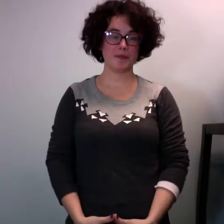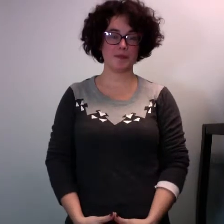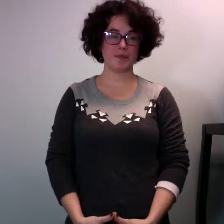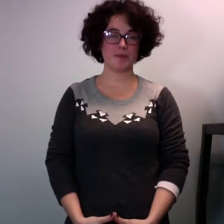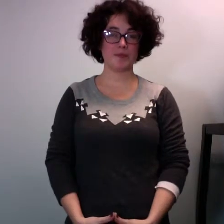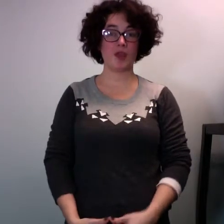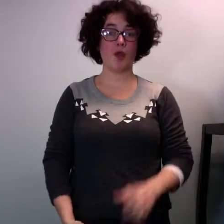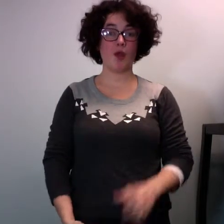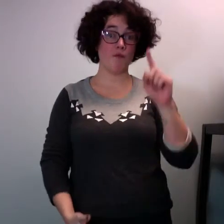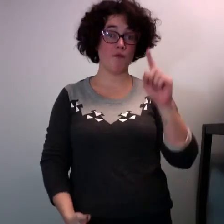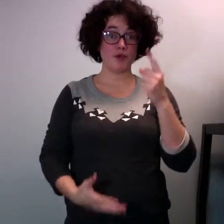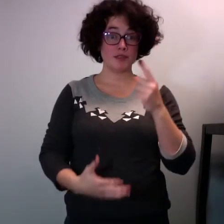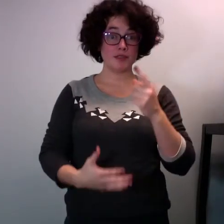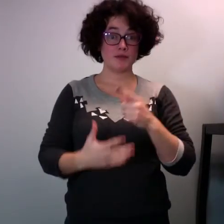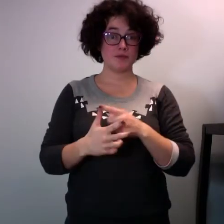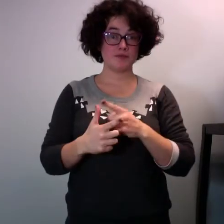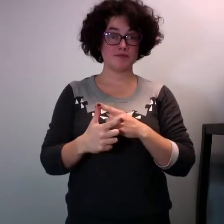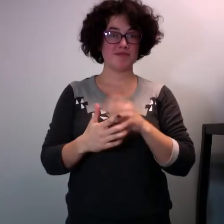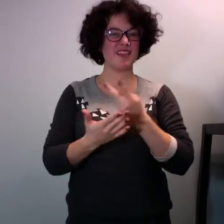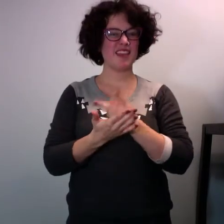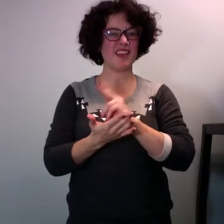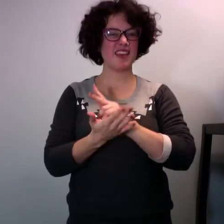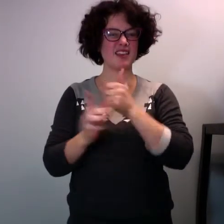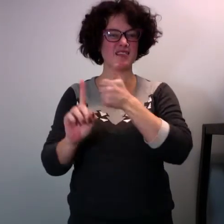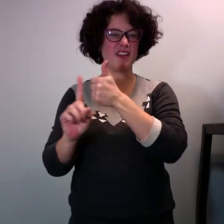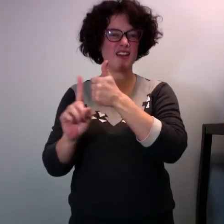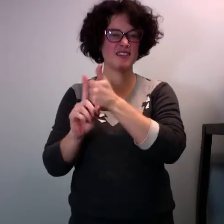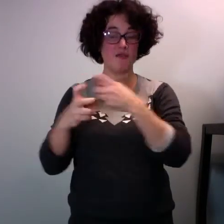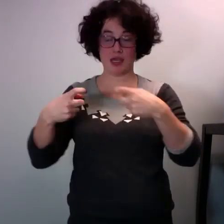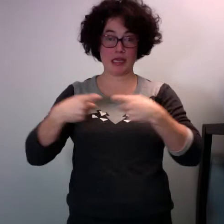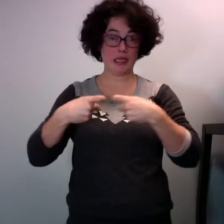First of all, the kitchen itself had no electricity.